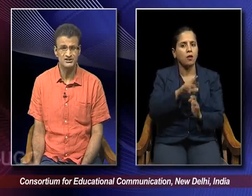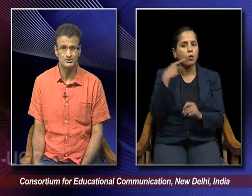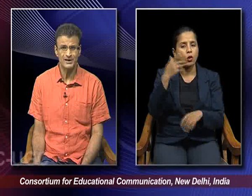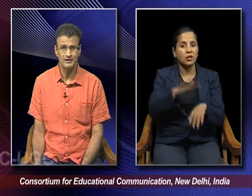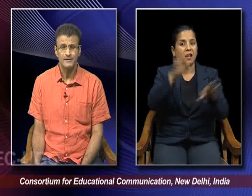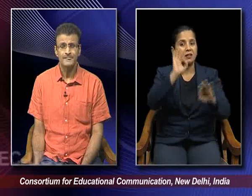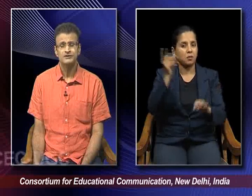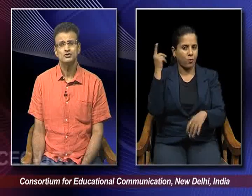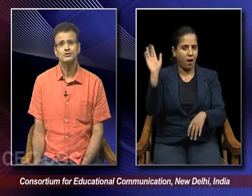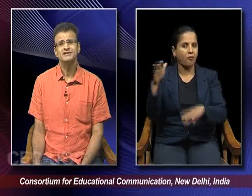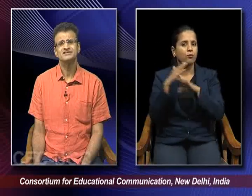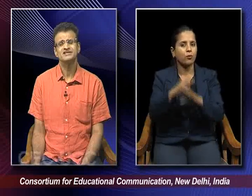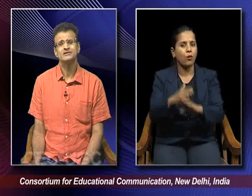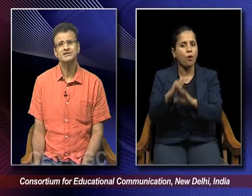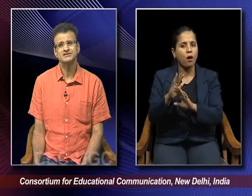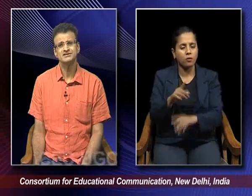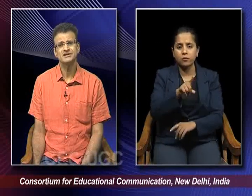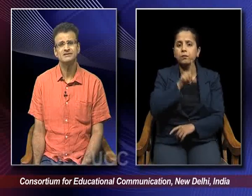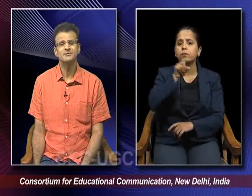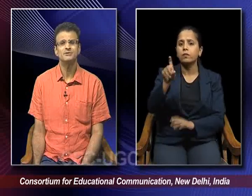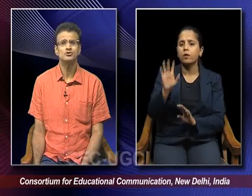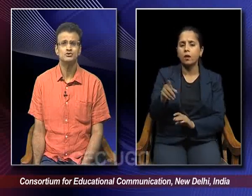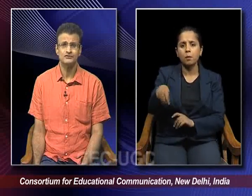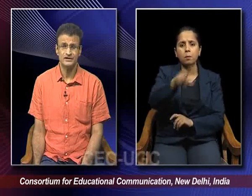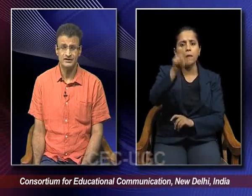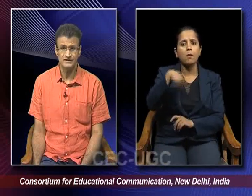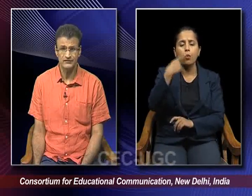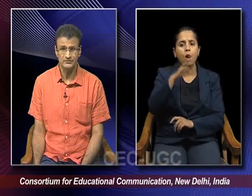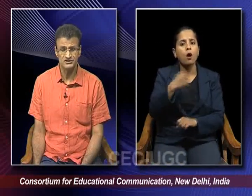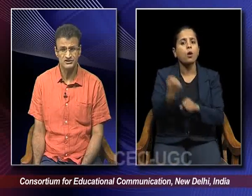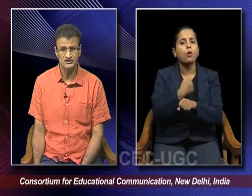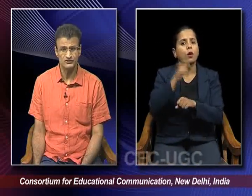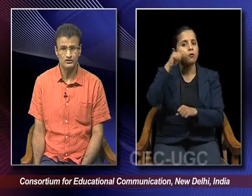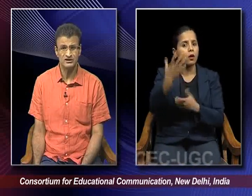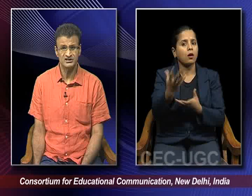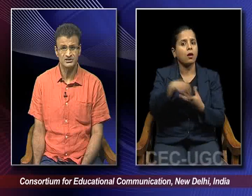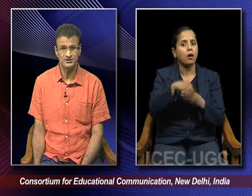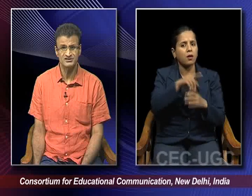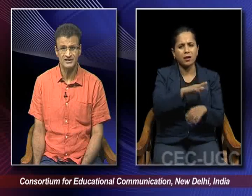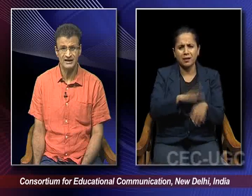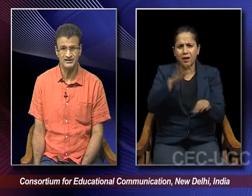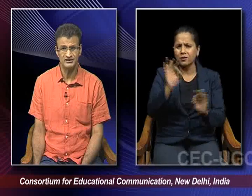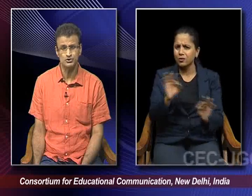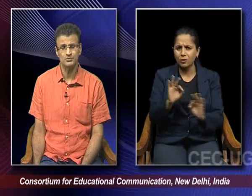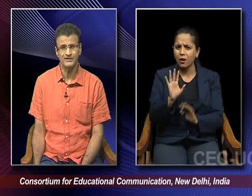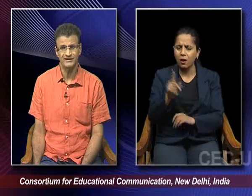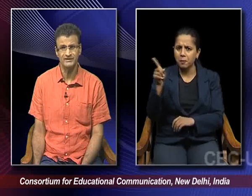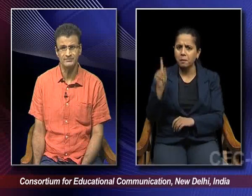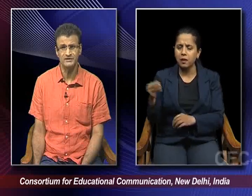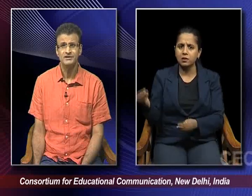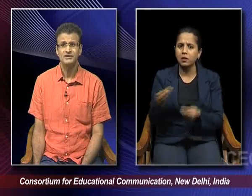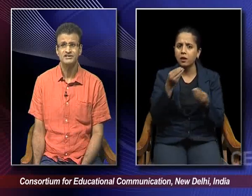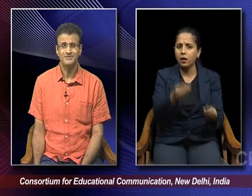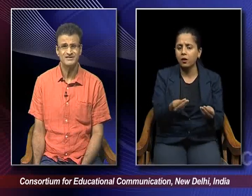untouchables as well. So he is raising questions that the people, those who were working in the film industry, they were not the untouchables, and Gandhi should provide